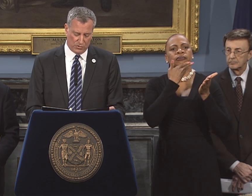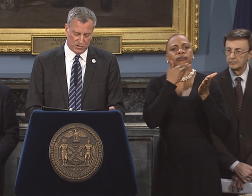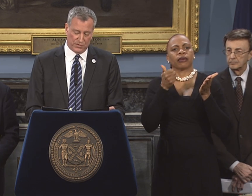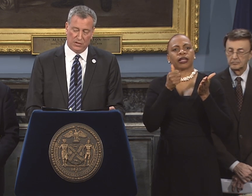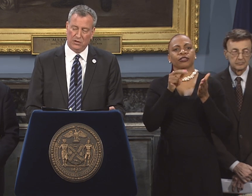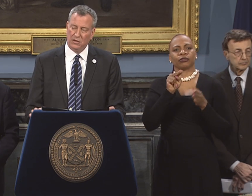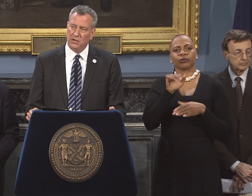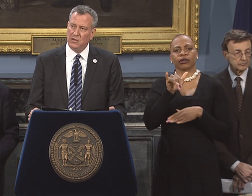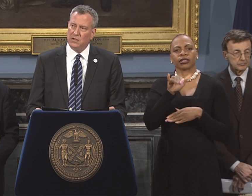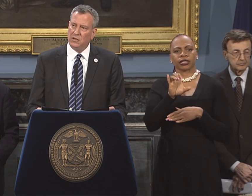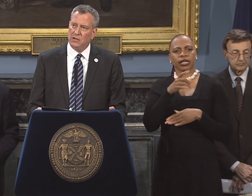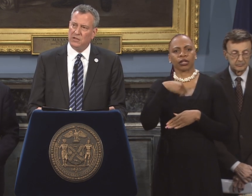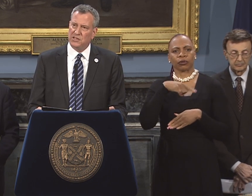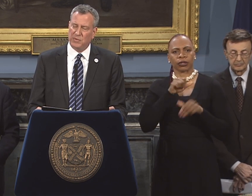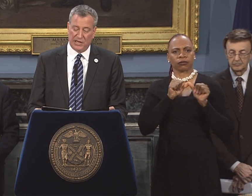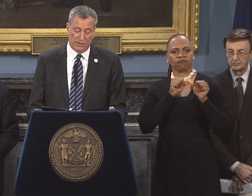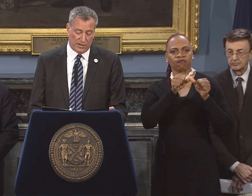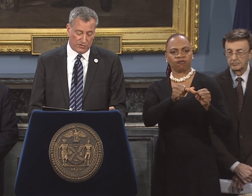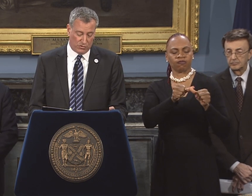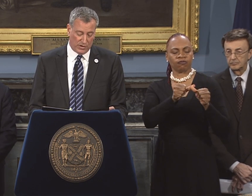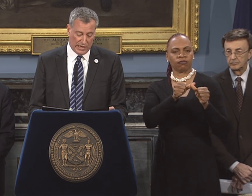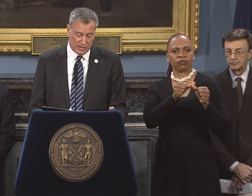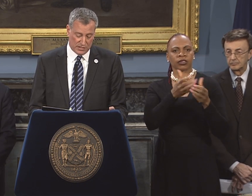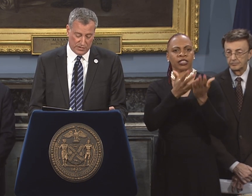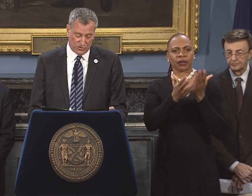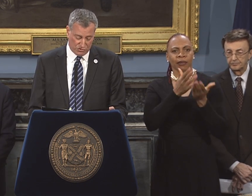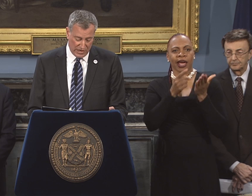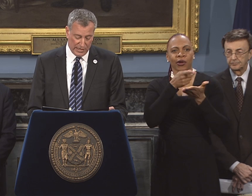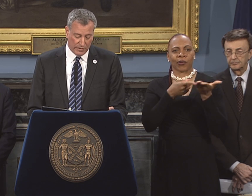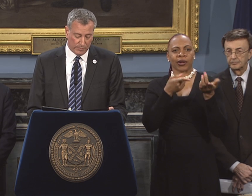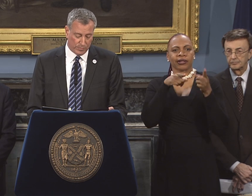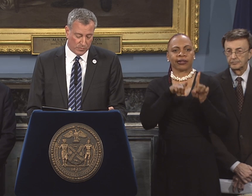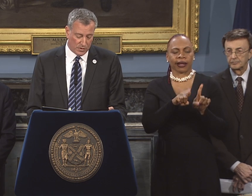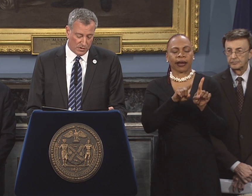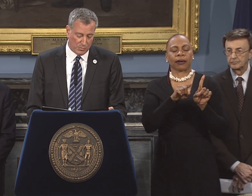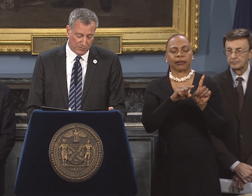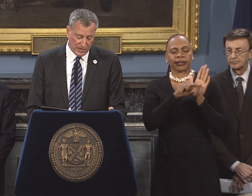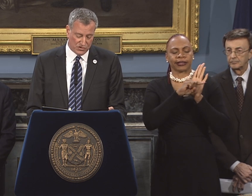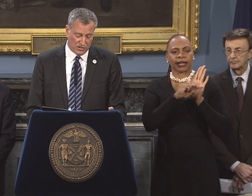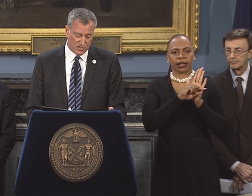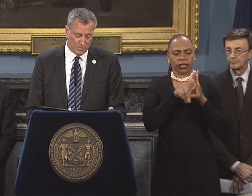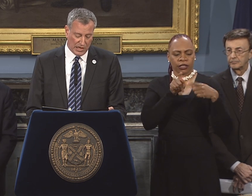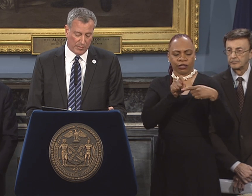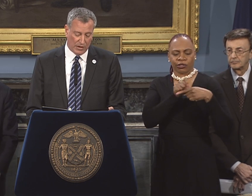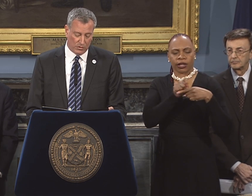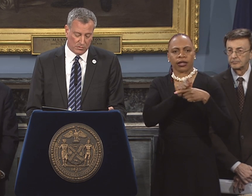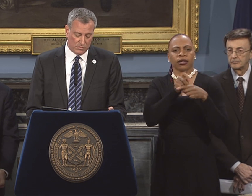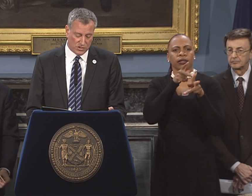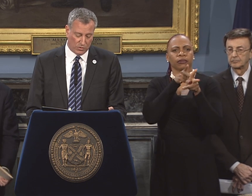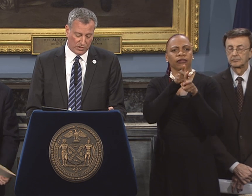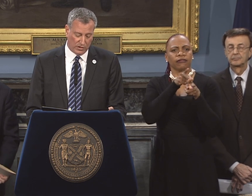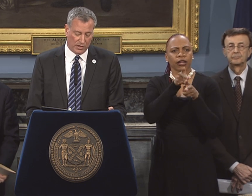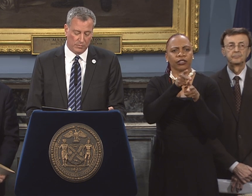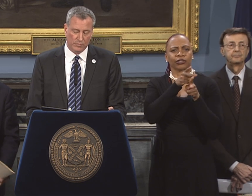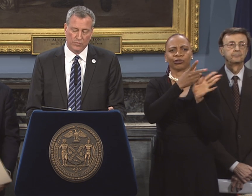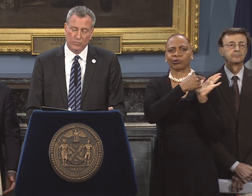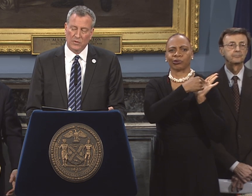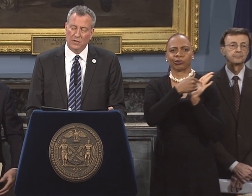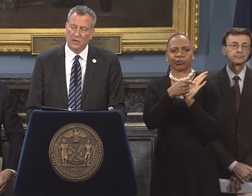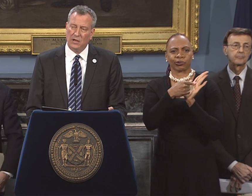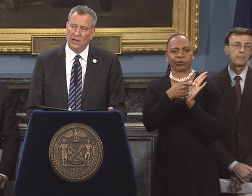somehow persevere despite everything thrown at us. And their training, their professionalism came out so